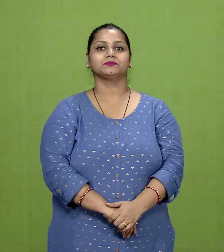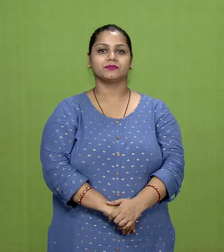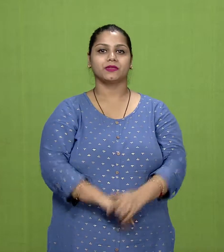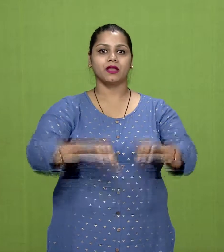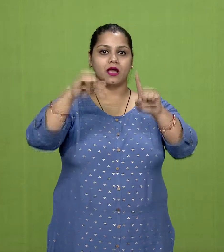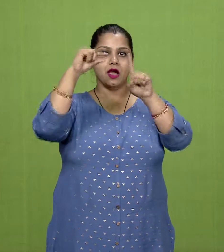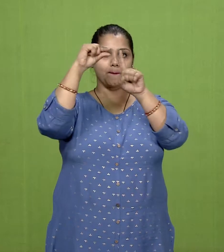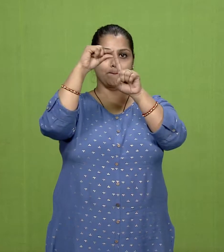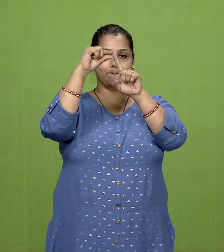Panchala,